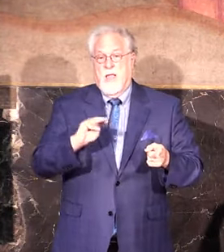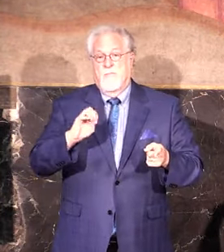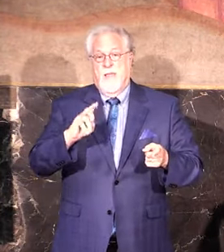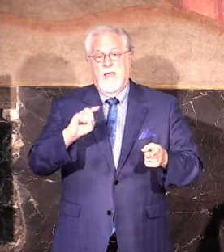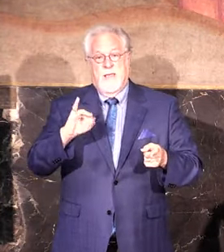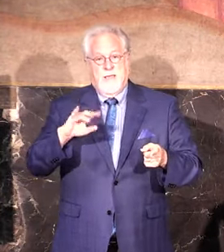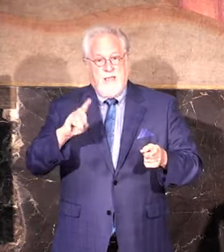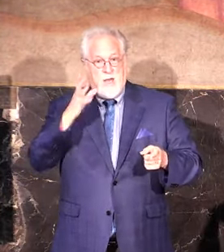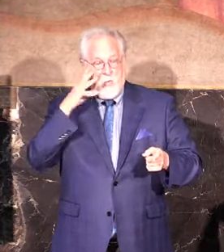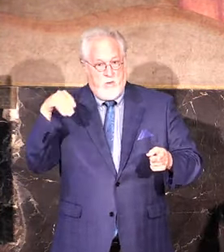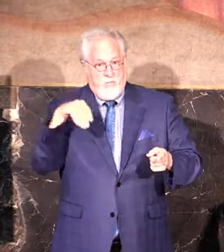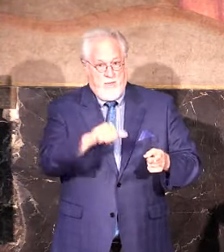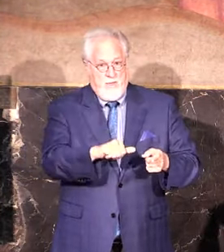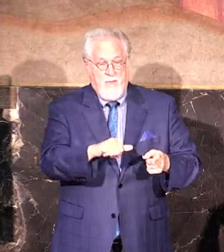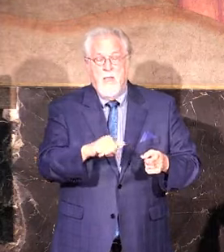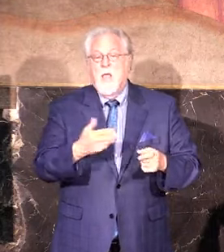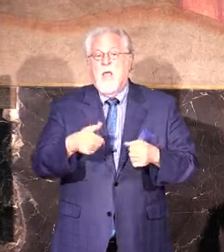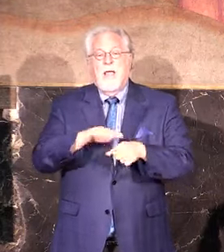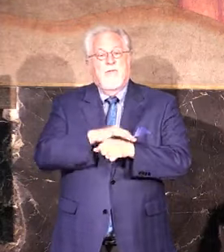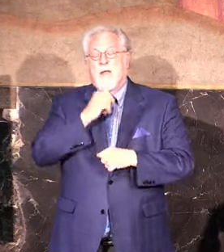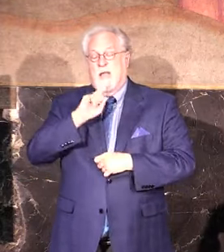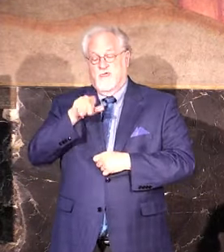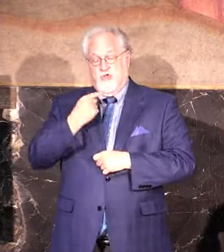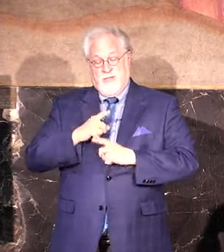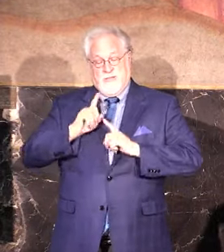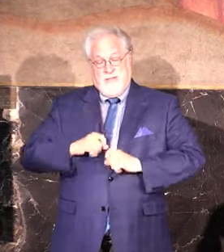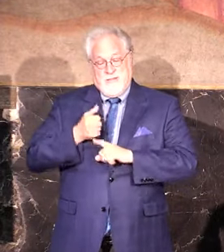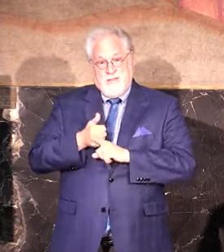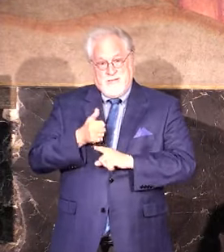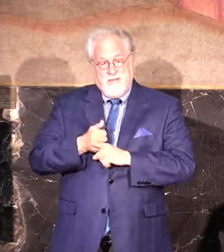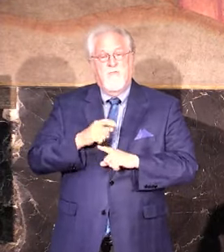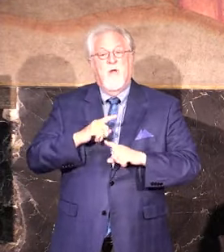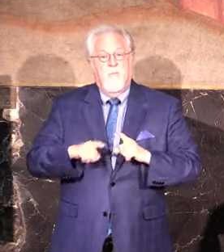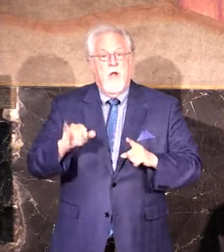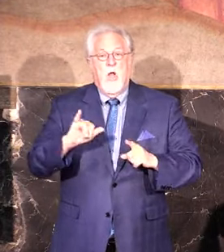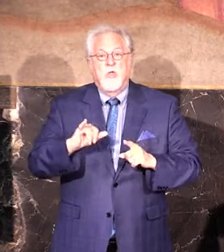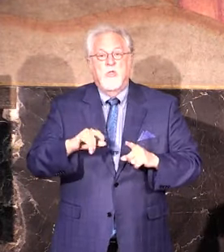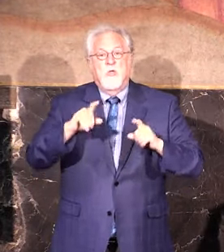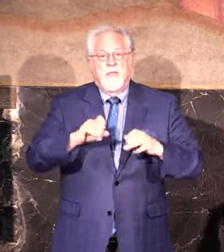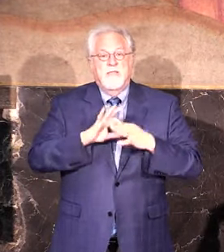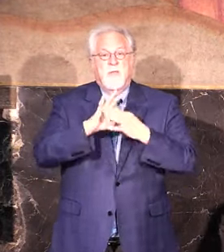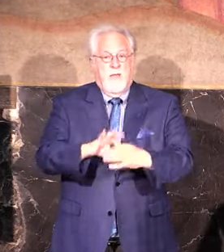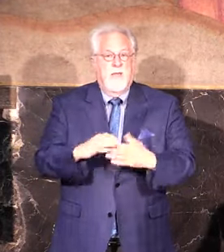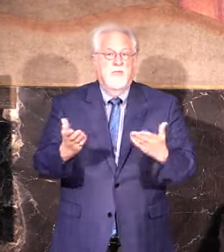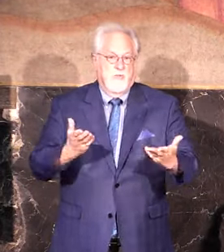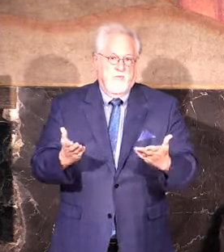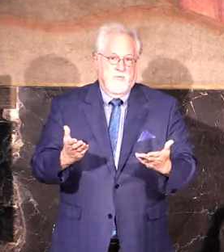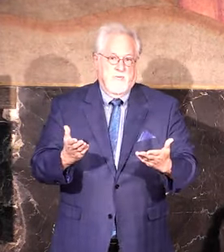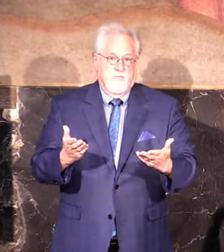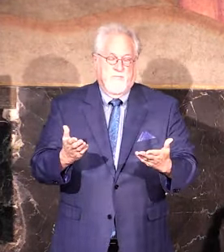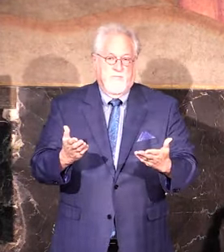for it. Coverage includes not just the diagnostic testing, but also testing-related services.